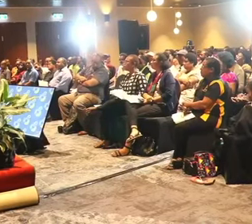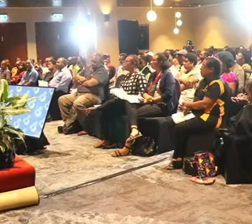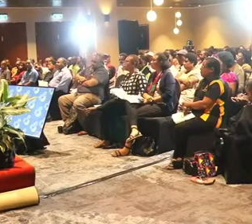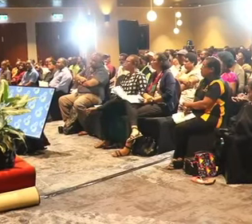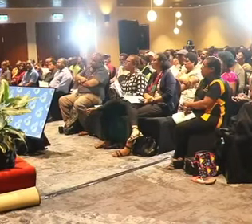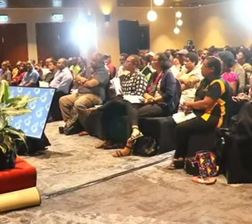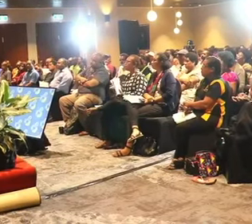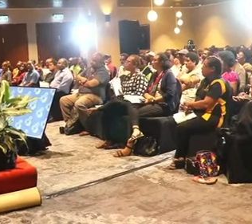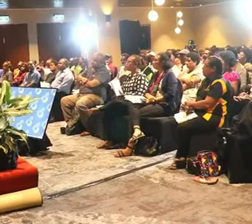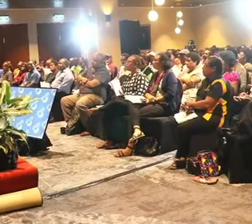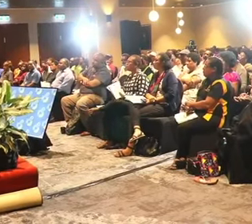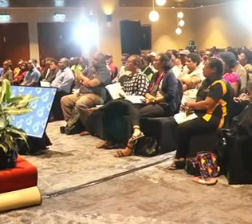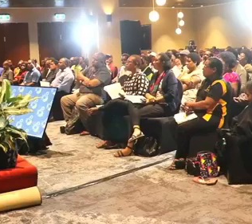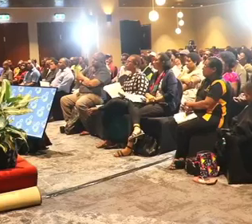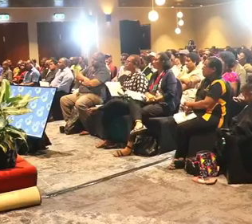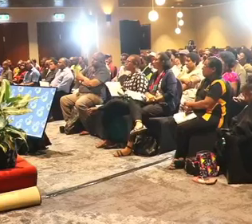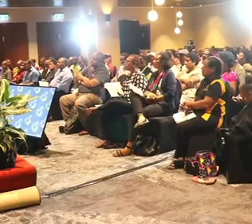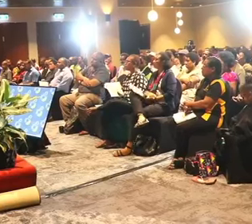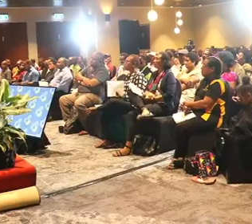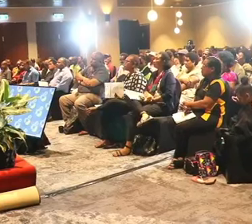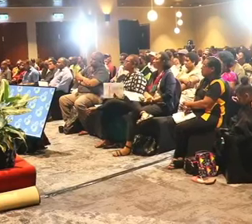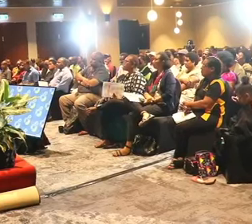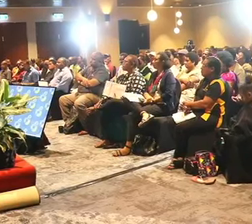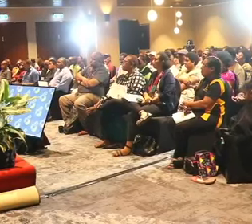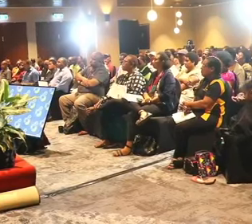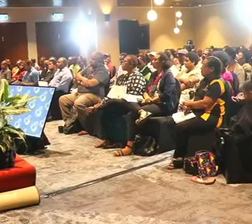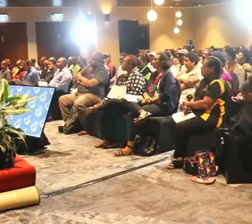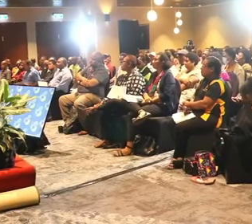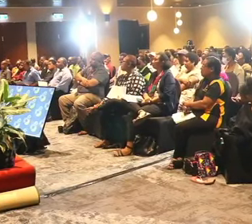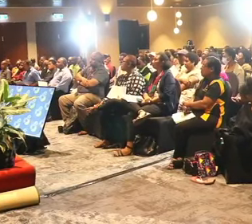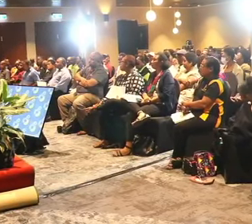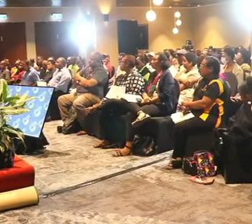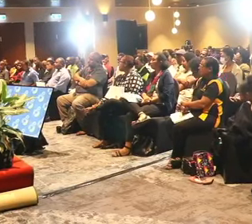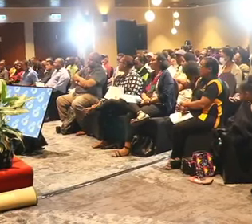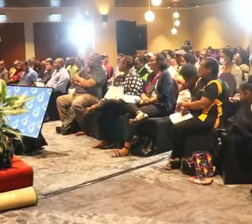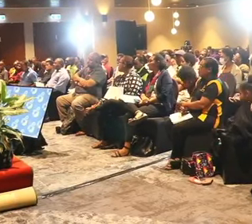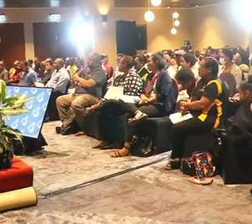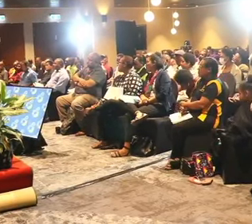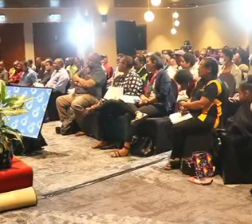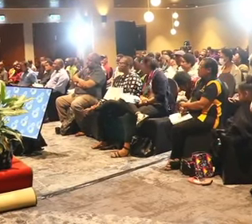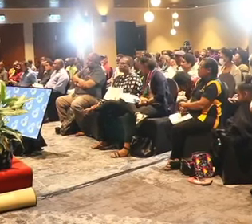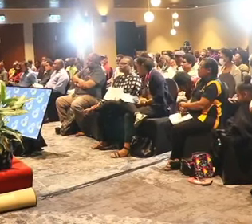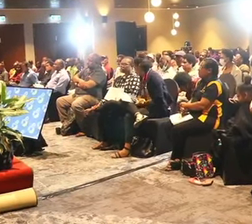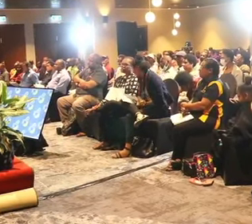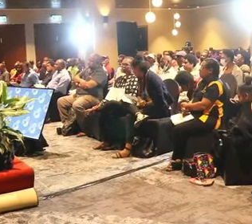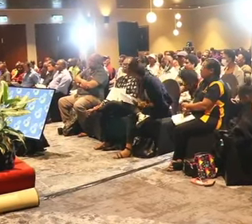big agency organization, that we have so many questions. So